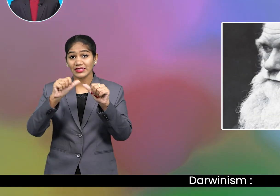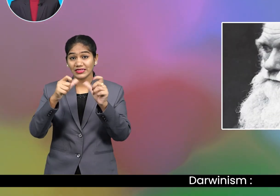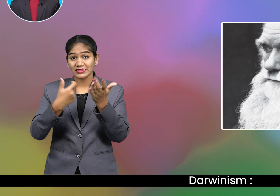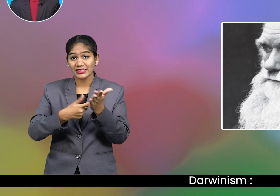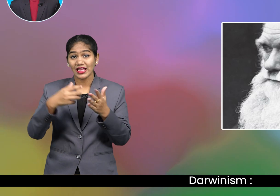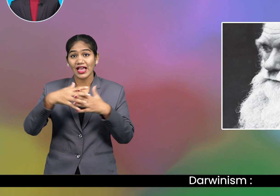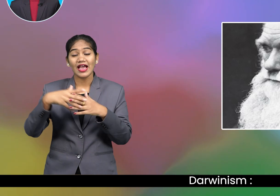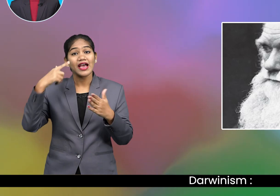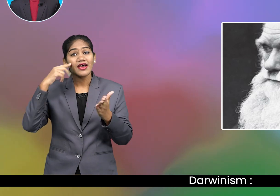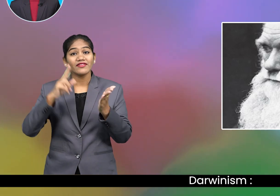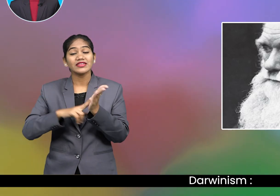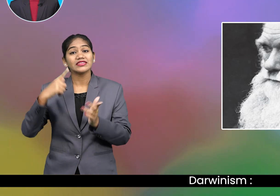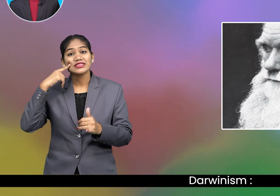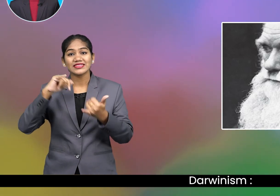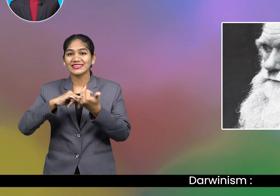Darwinism.